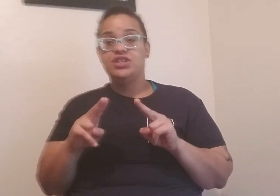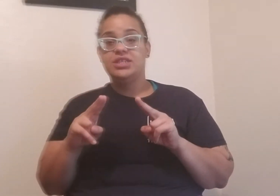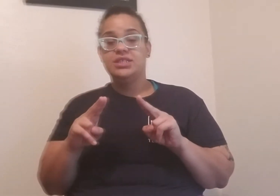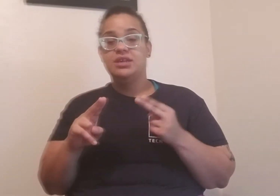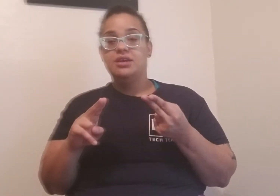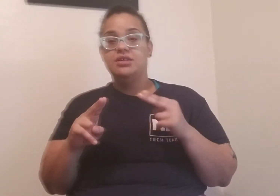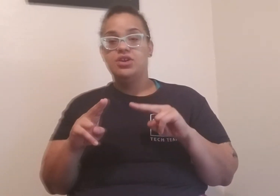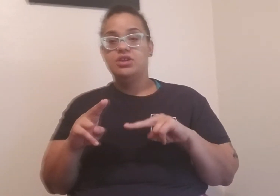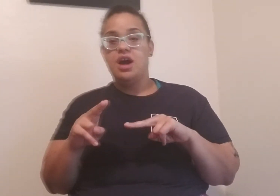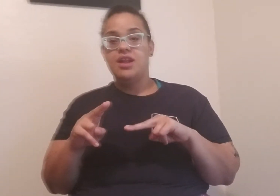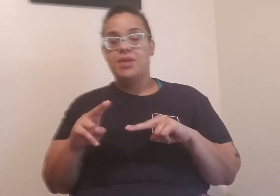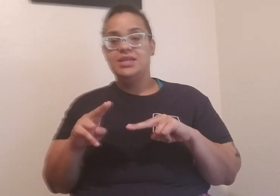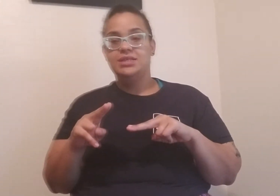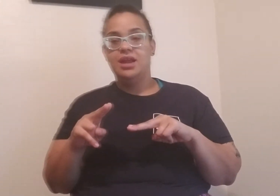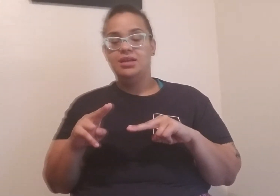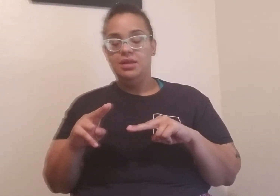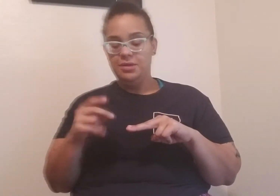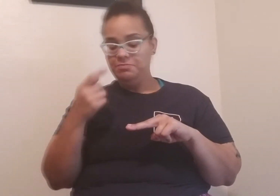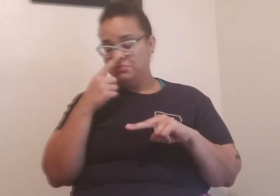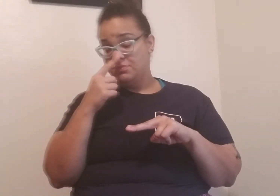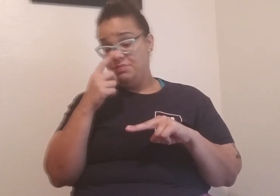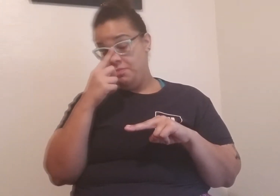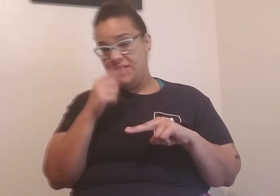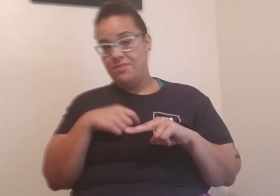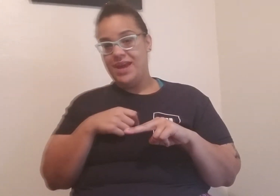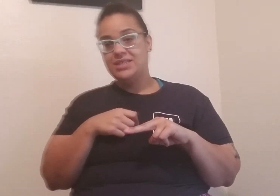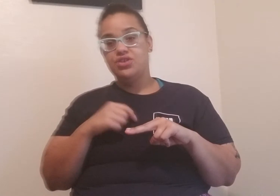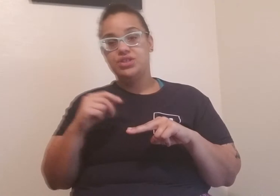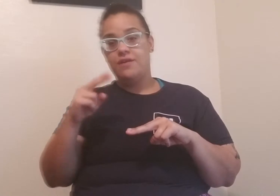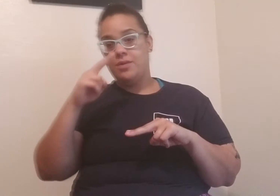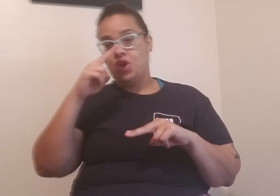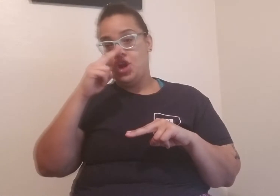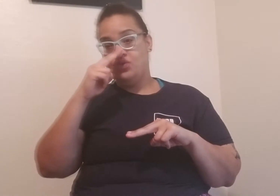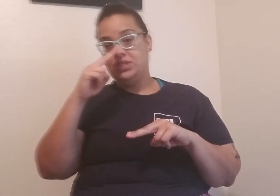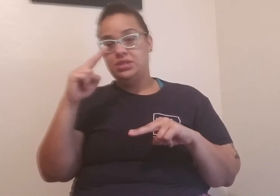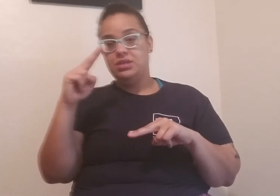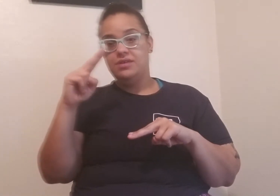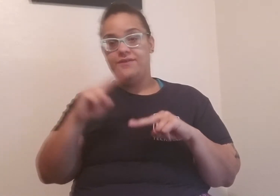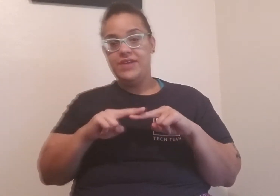H's. Your non-dominant is going to be the base, and you're start from your nose. Fun.